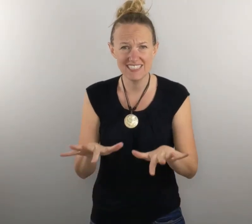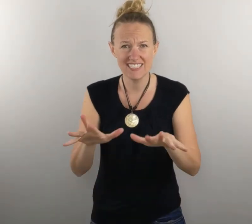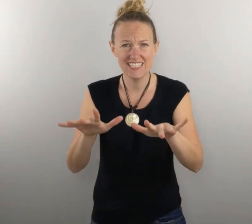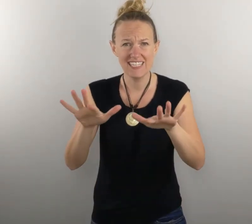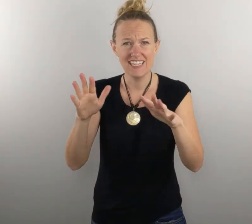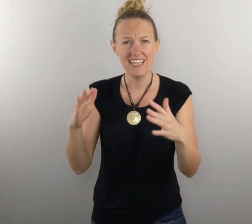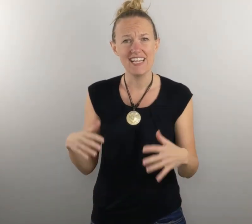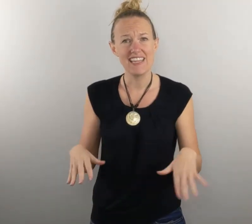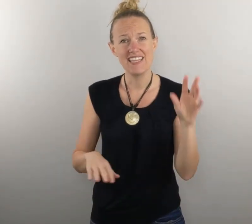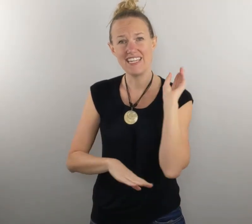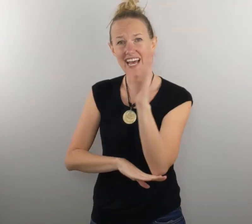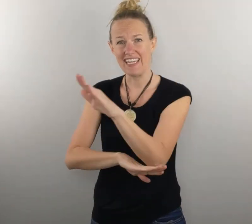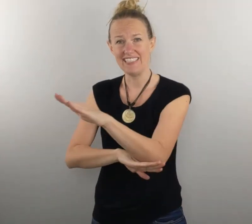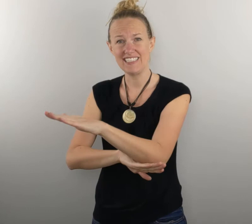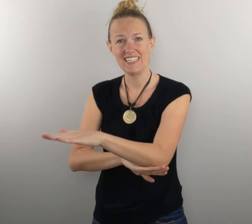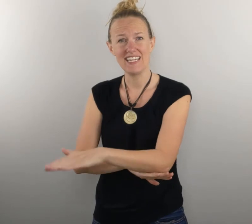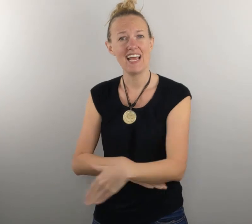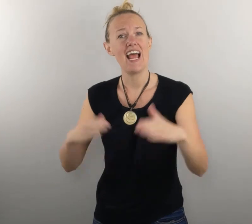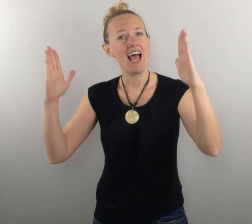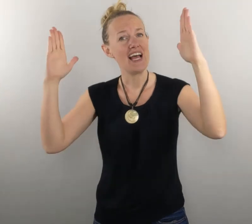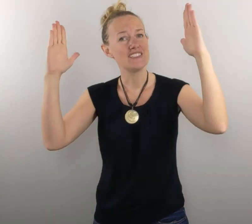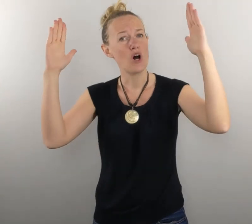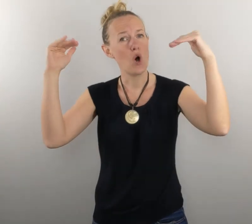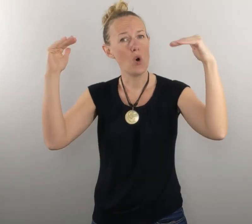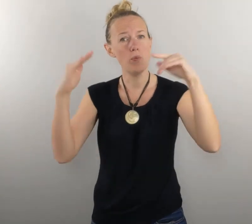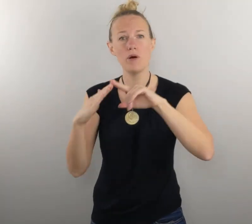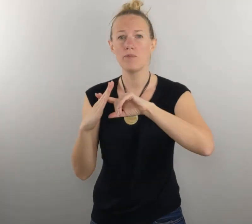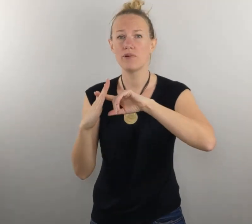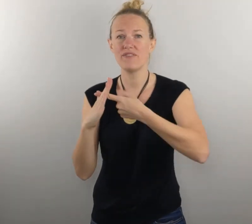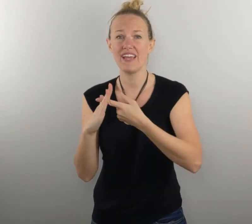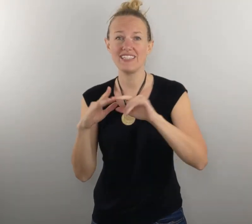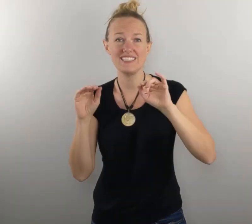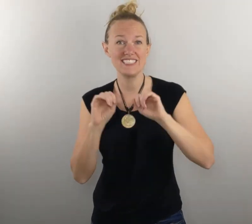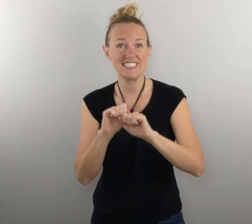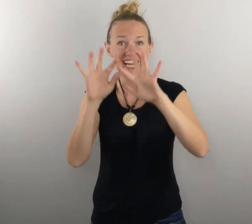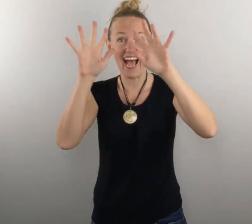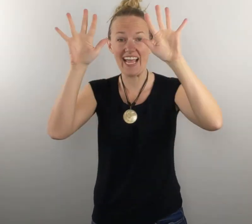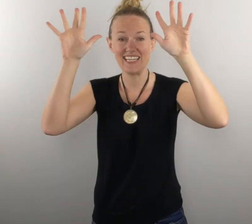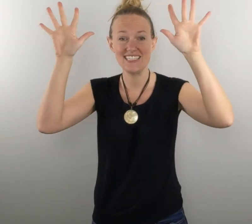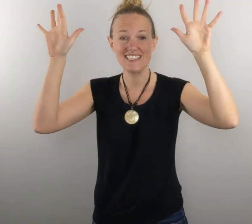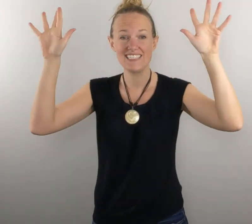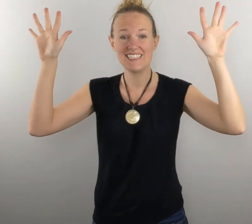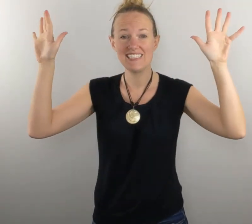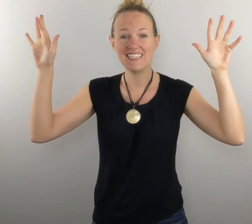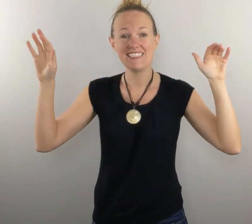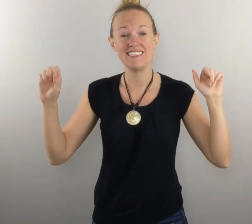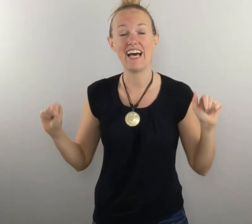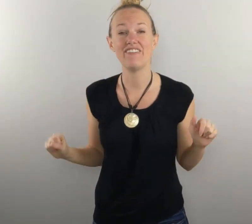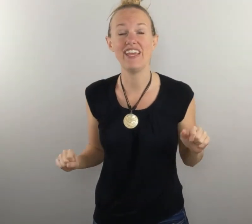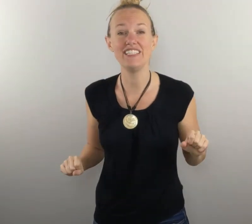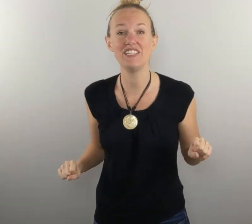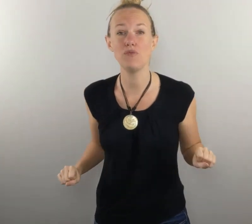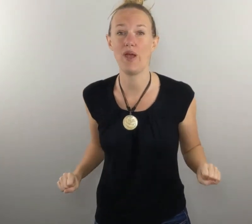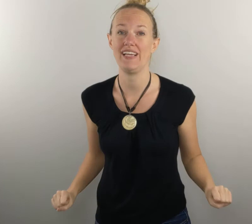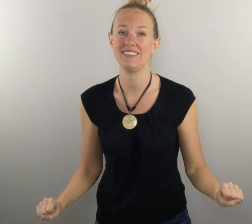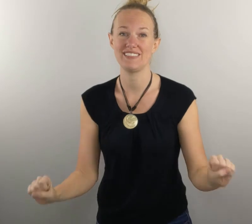floods the night as hope prevails to shine. Salvation wakes. So